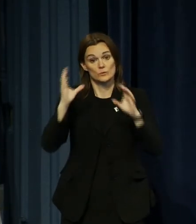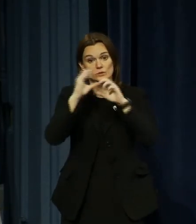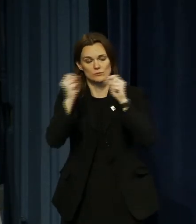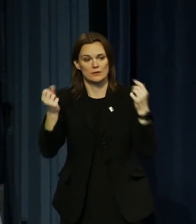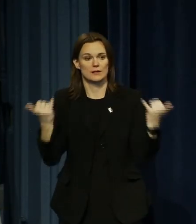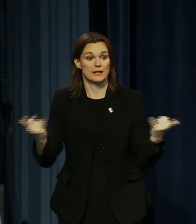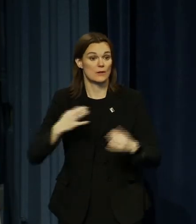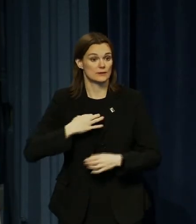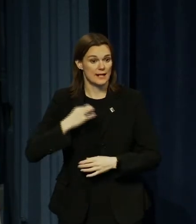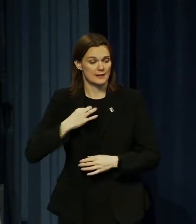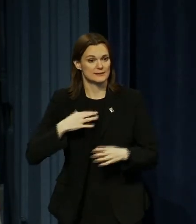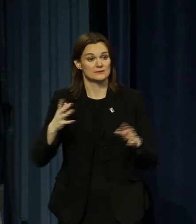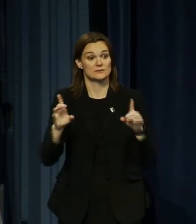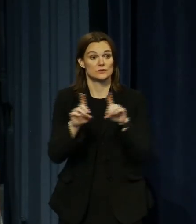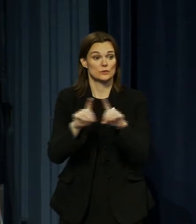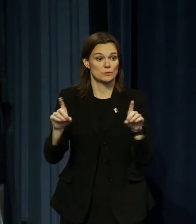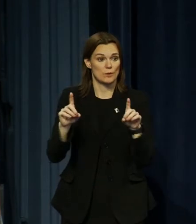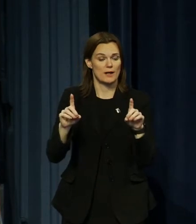Christina Fanning.